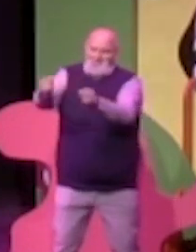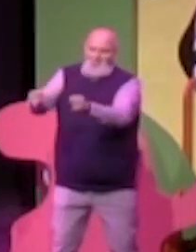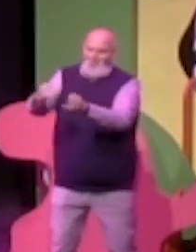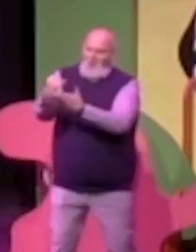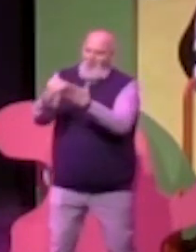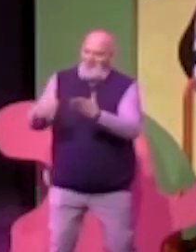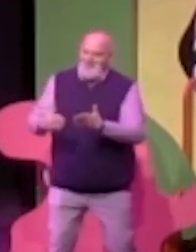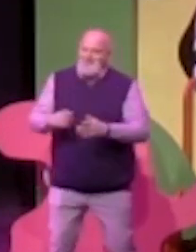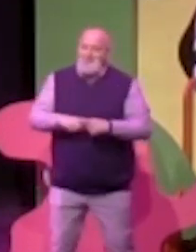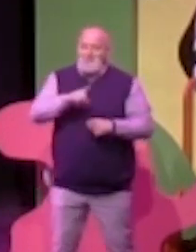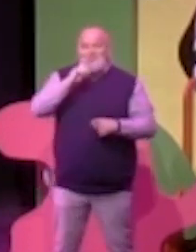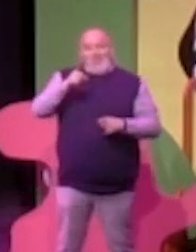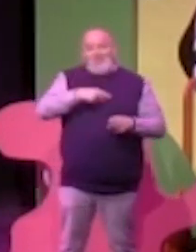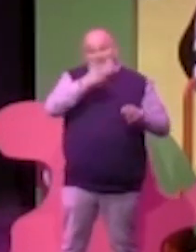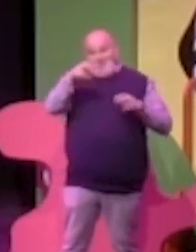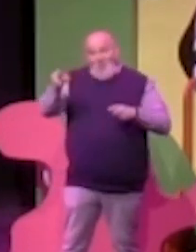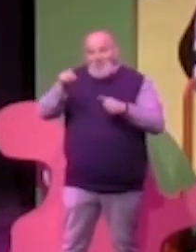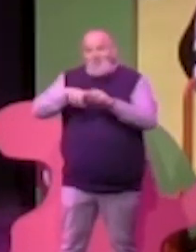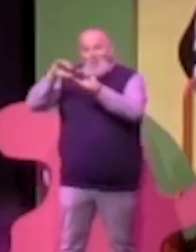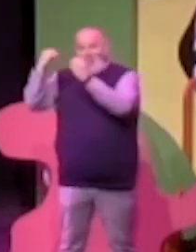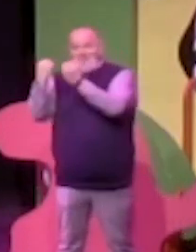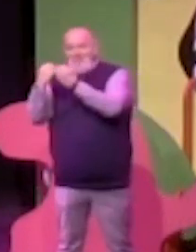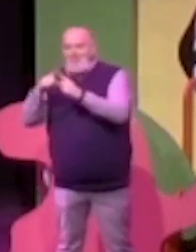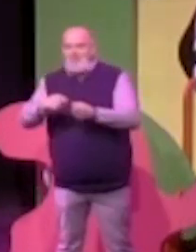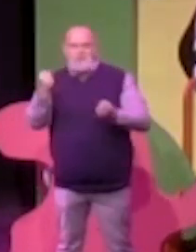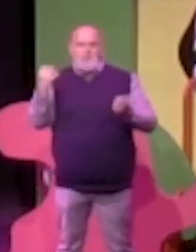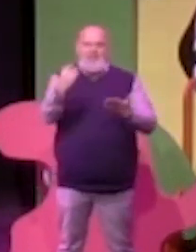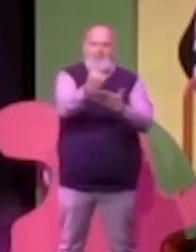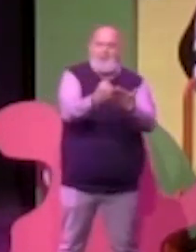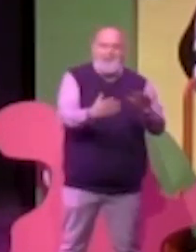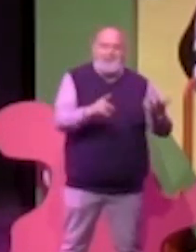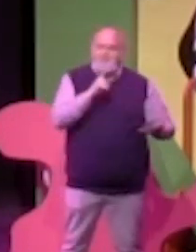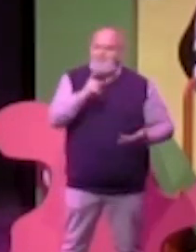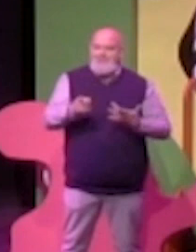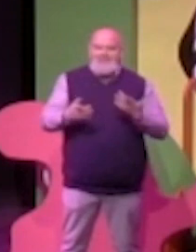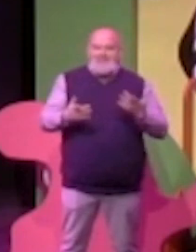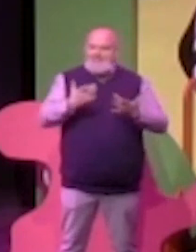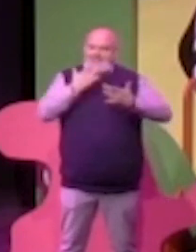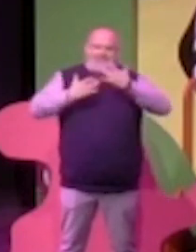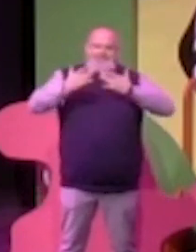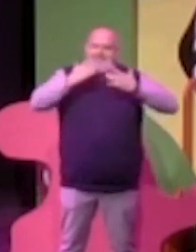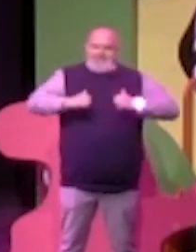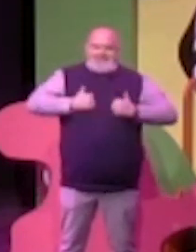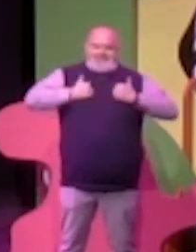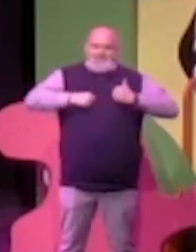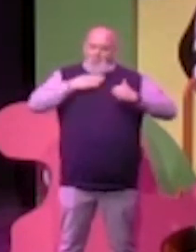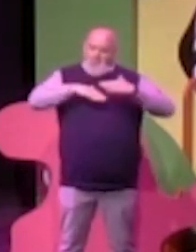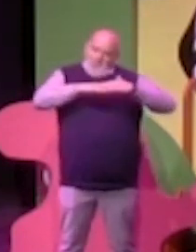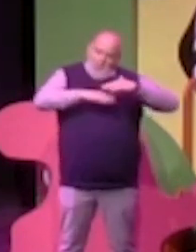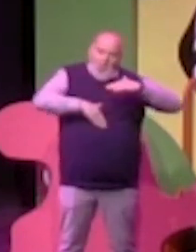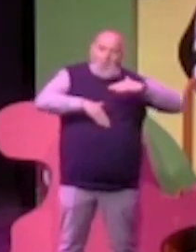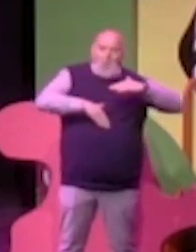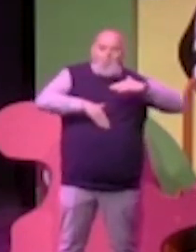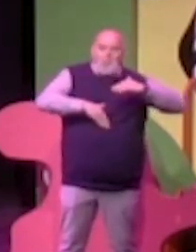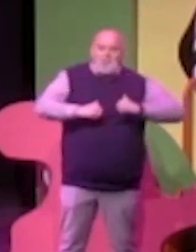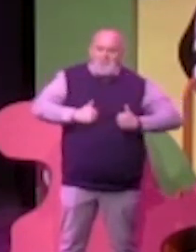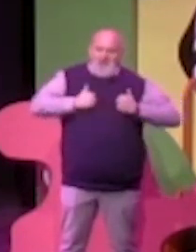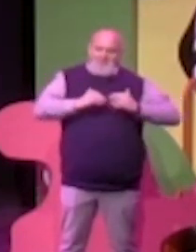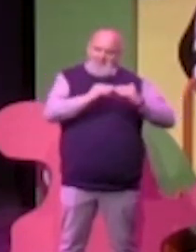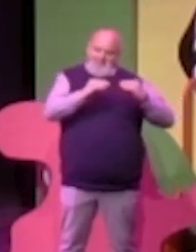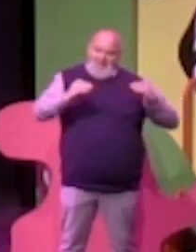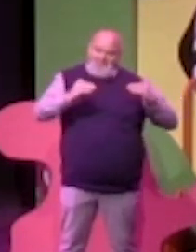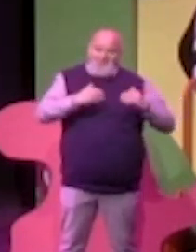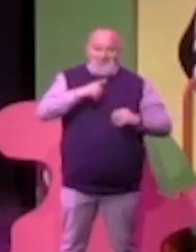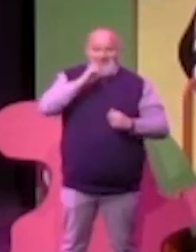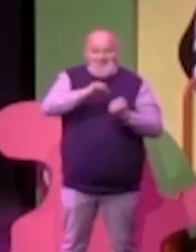which is really important. But too many artists are really at survival or less than survival level. So that needs to be the